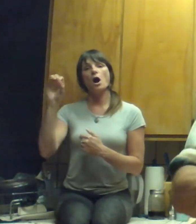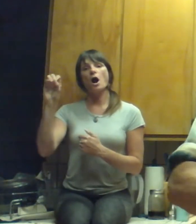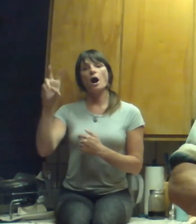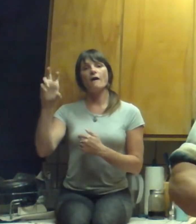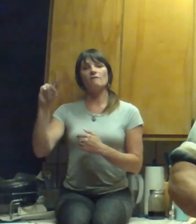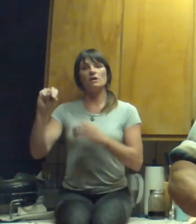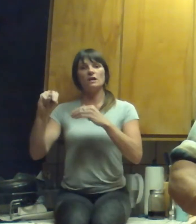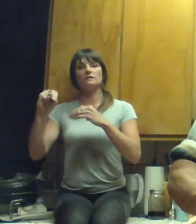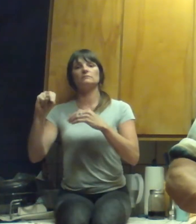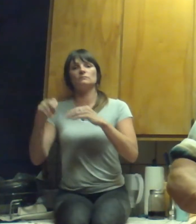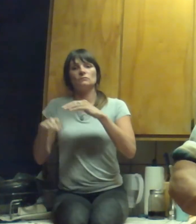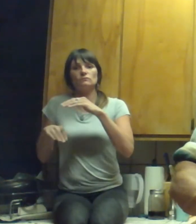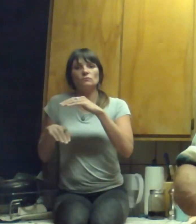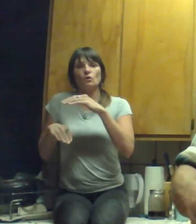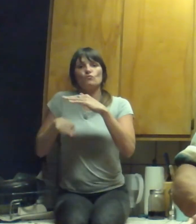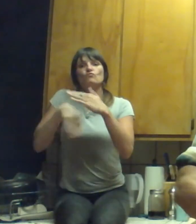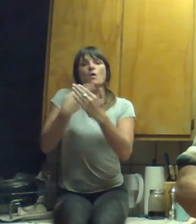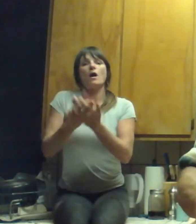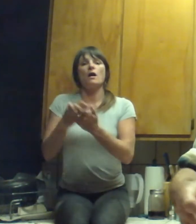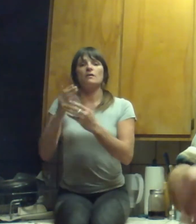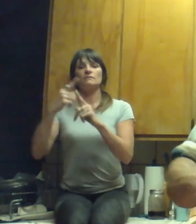you preheat your oven,